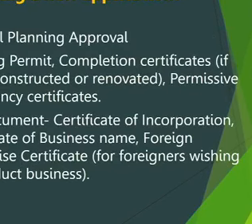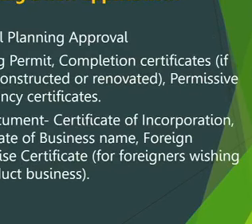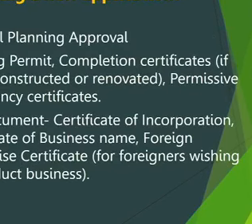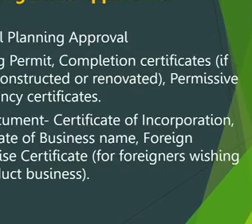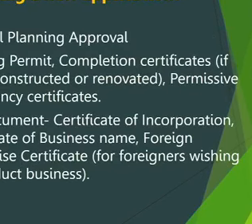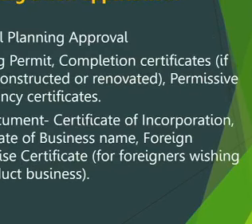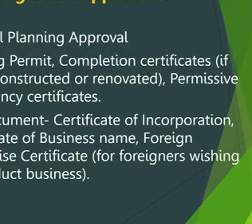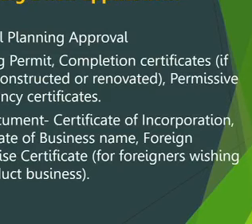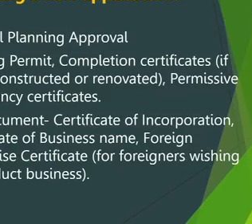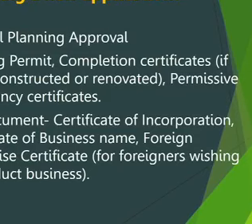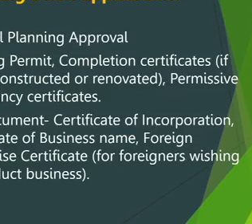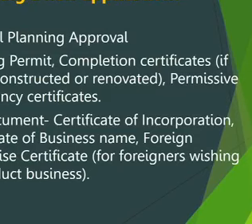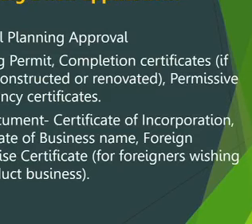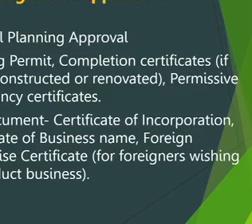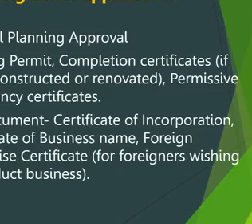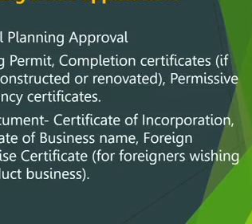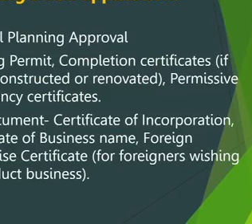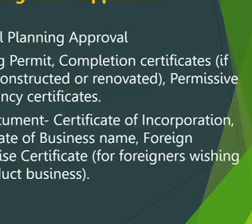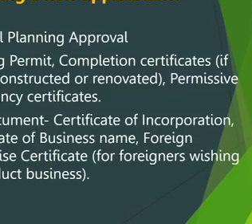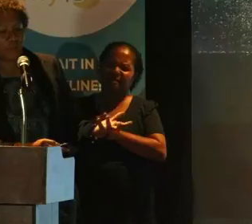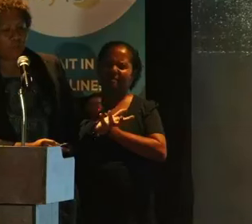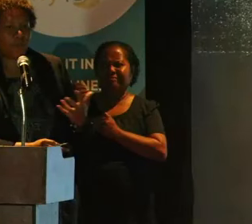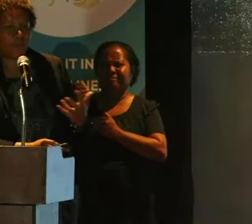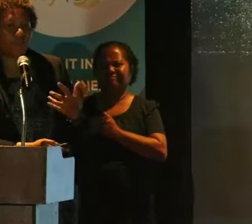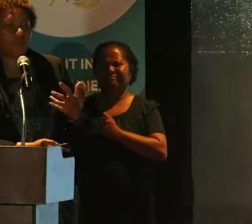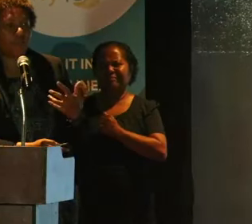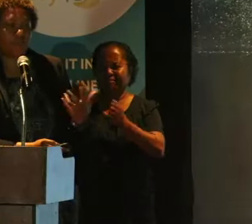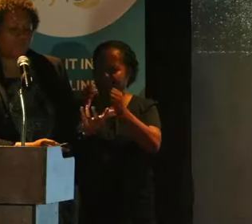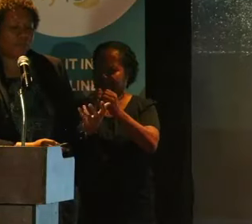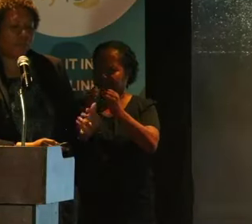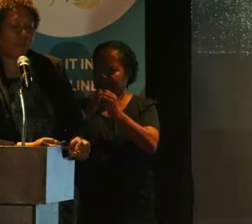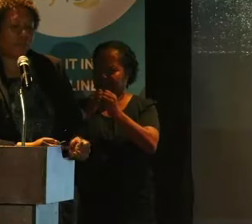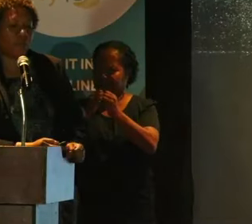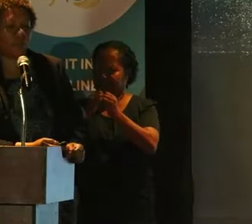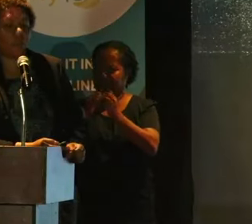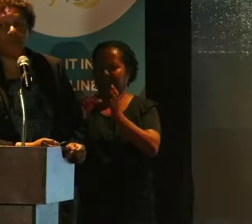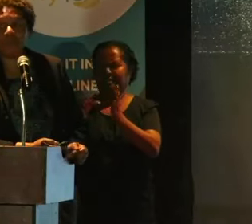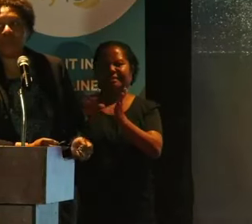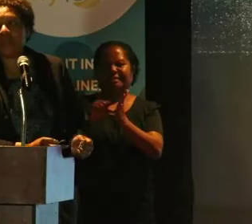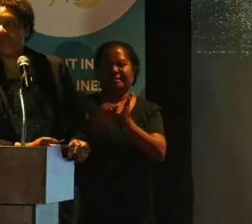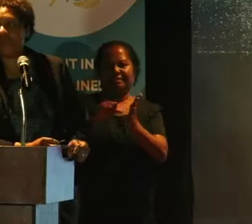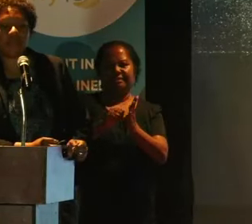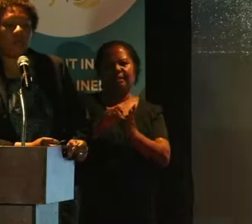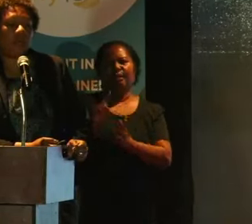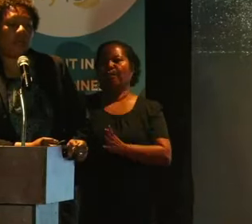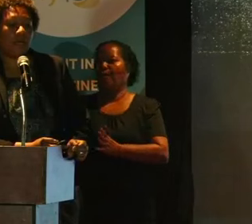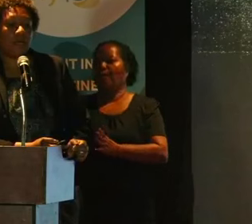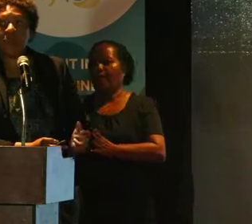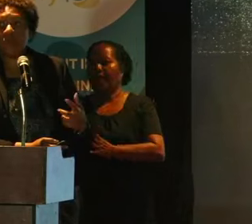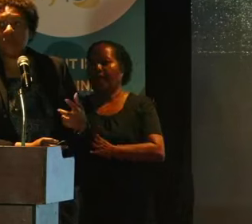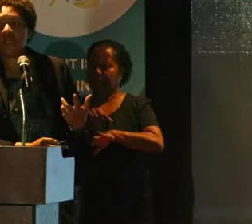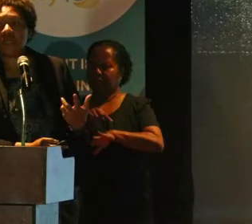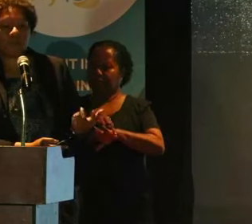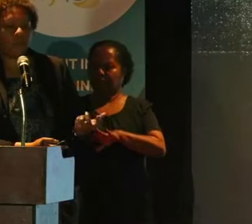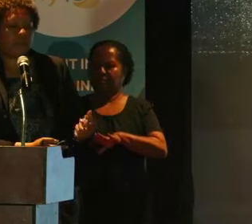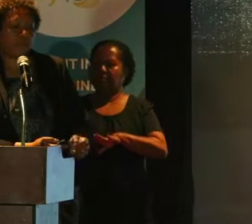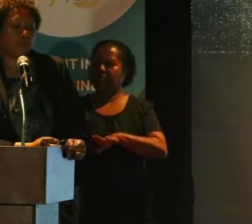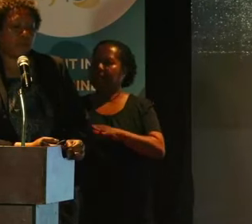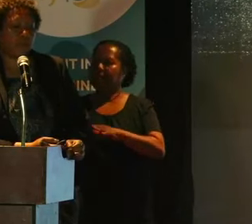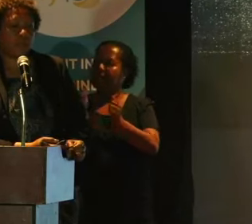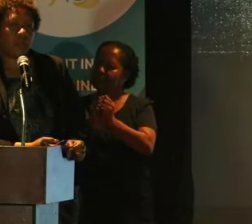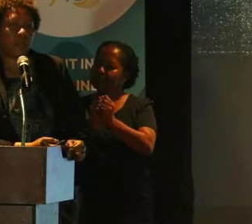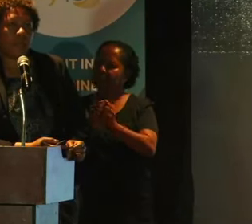Now, this is where it gets difficult for a lot of you and frustrating for a lot of you. What requirements? What documents are